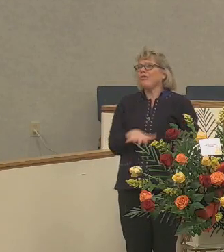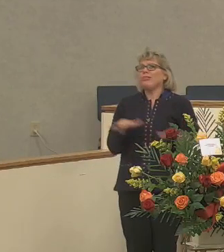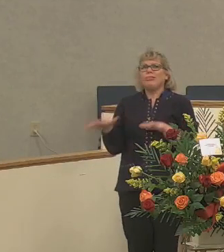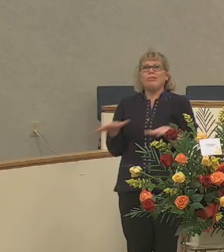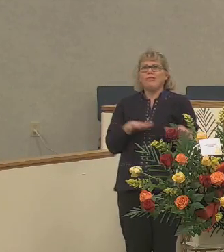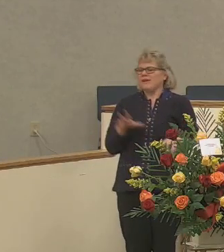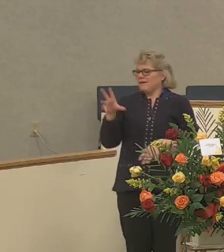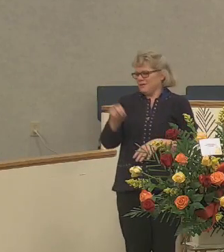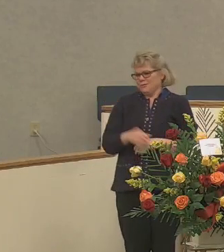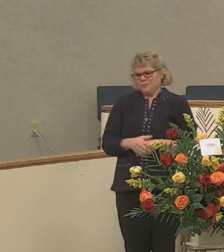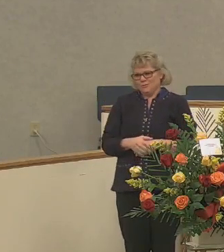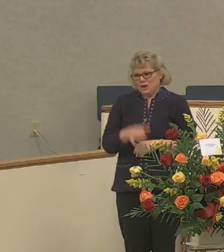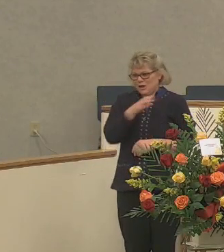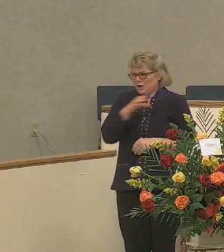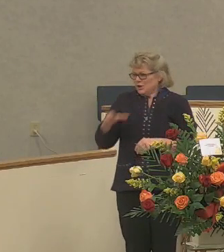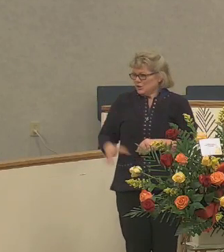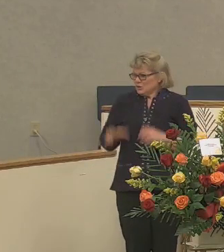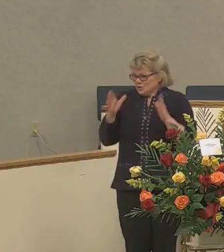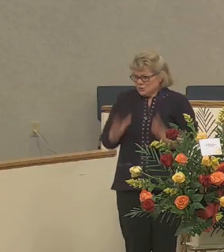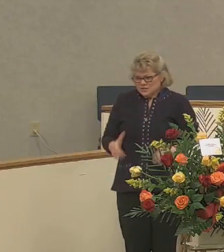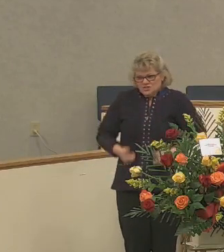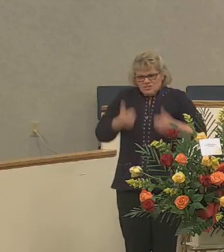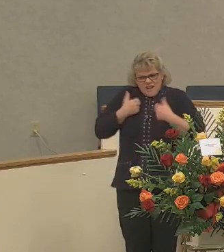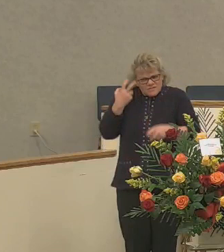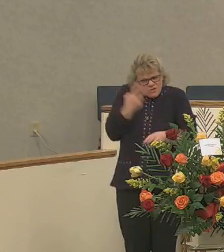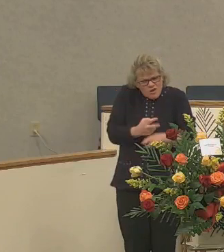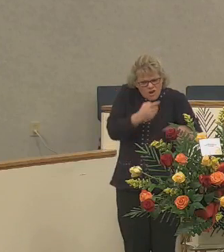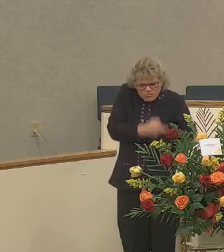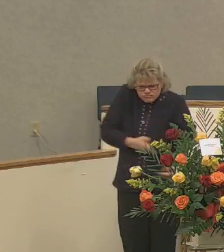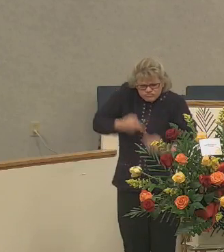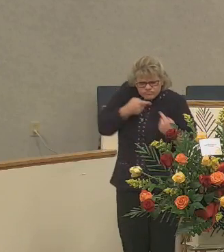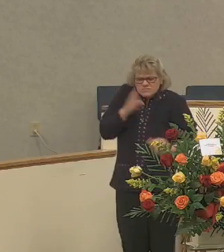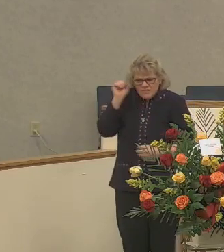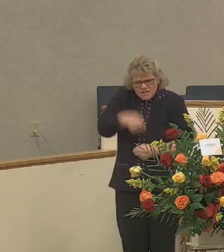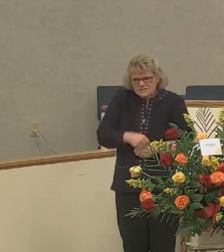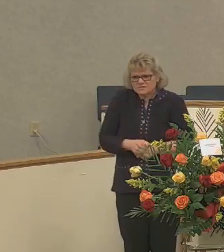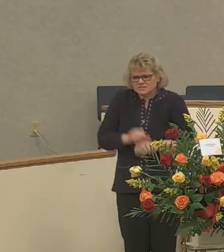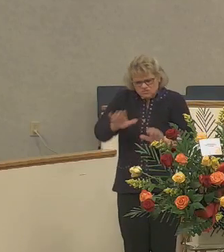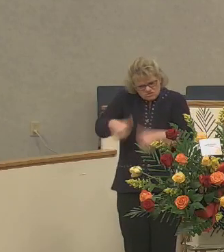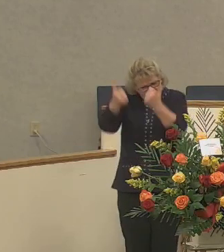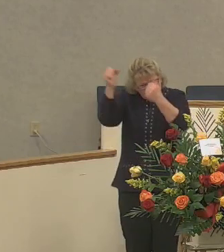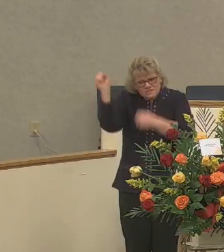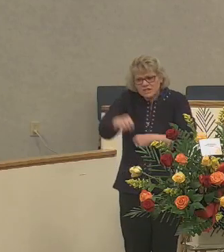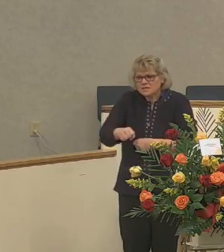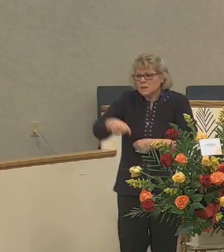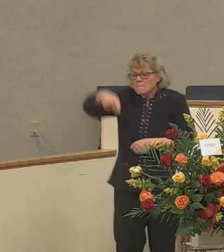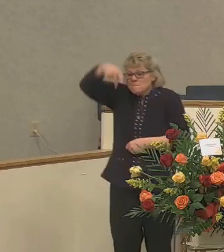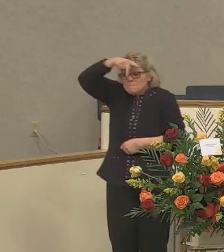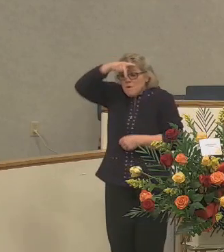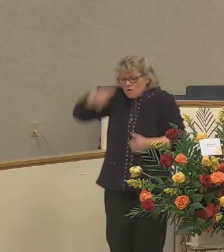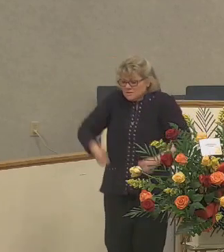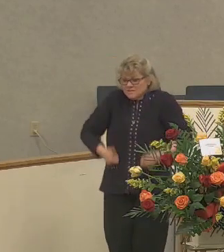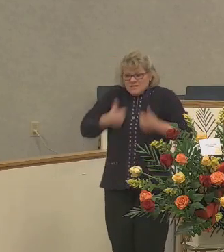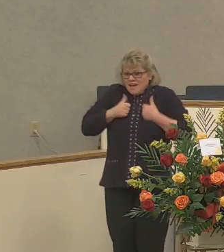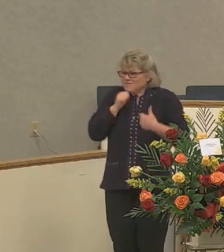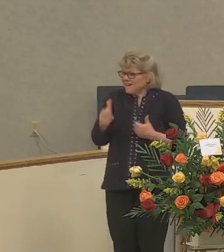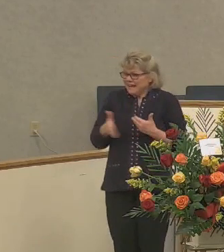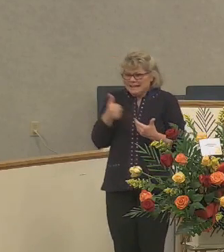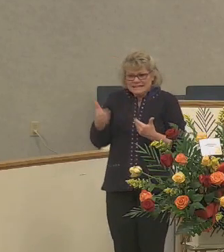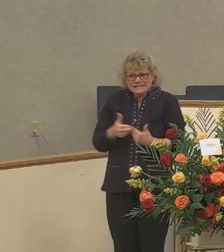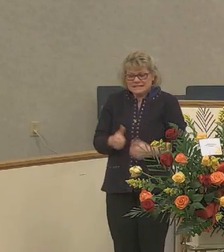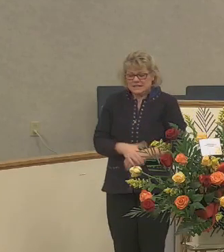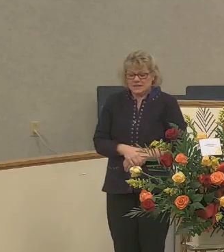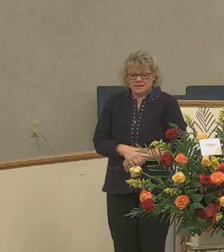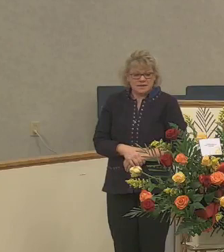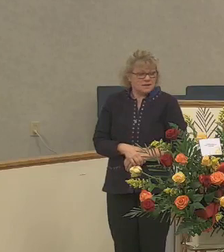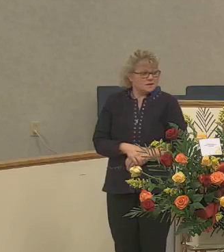The Christian life can be hard and difficult at times. And Paul's life was not easy.